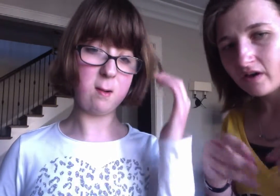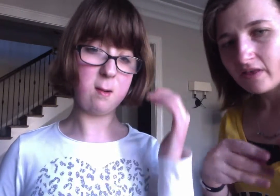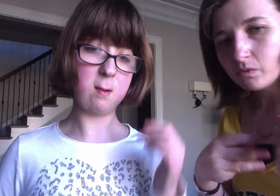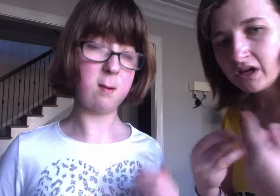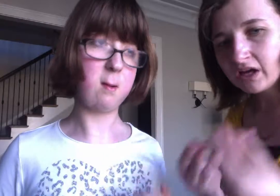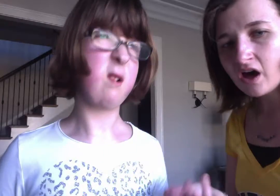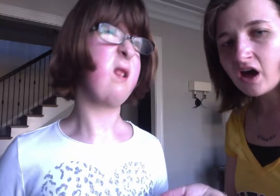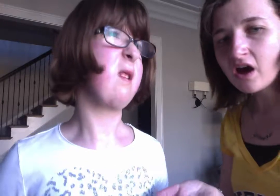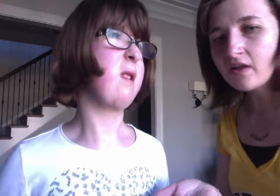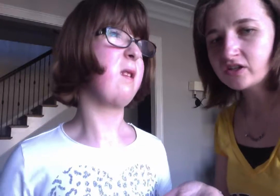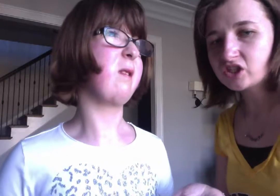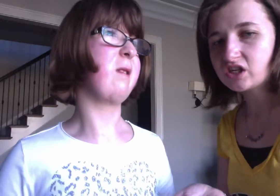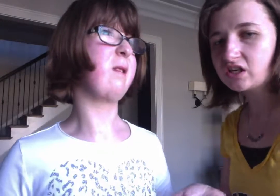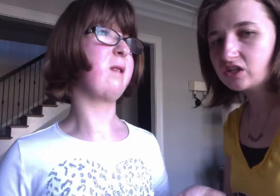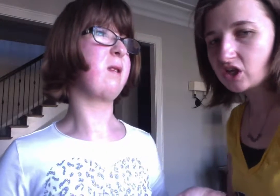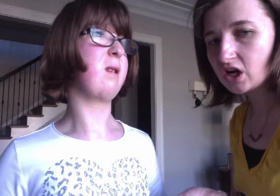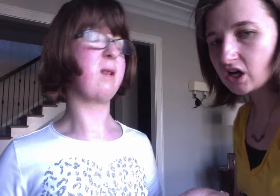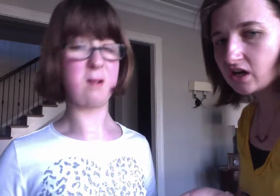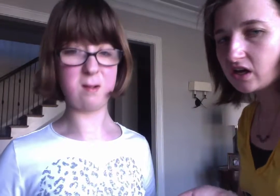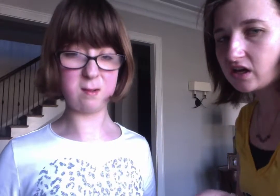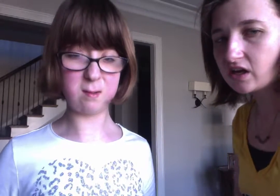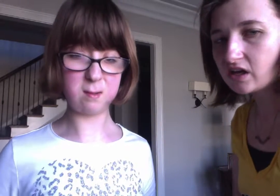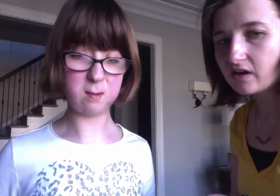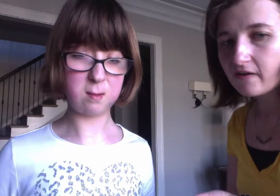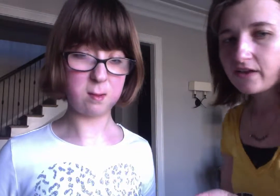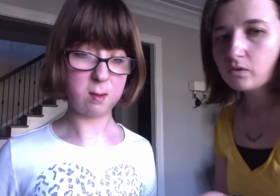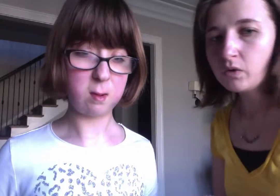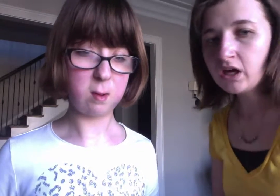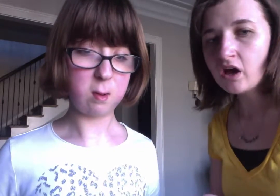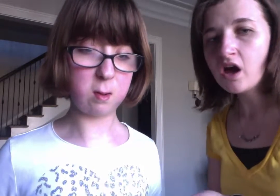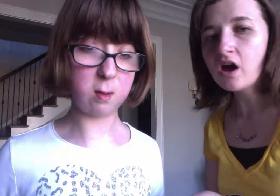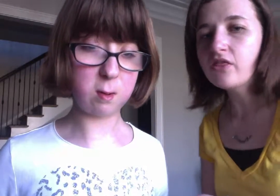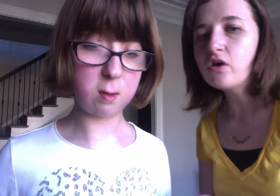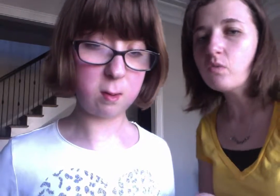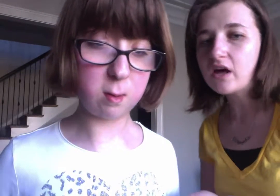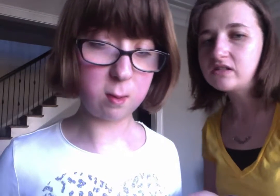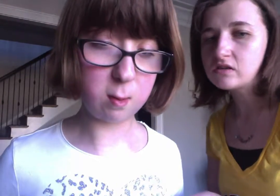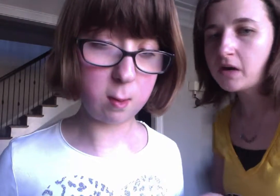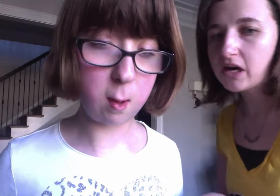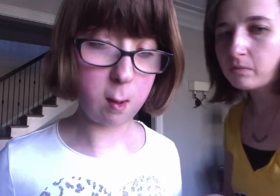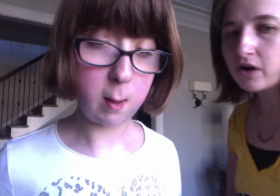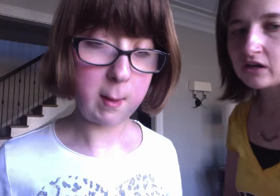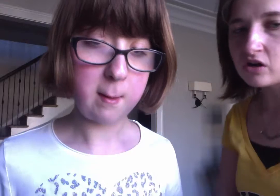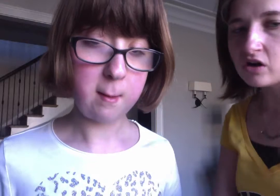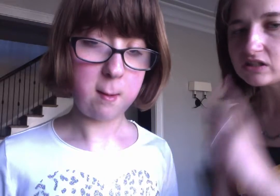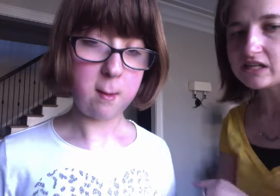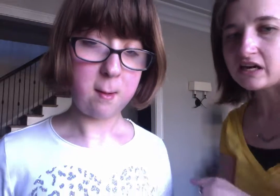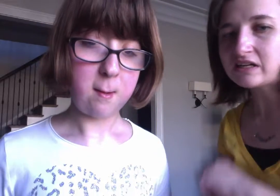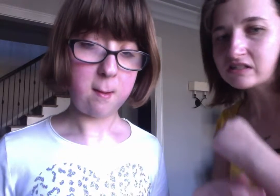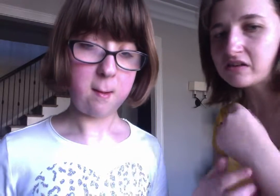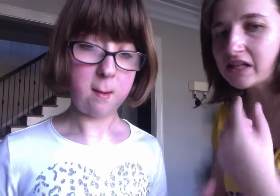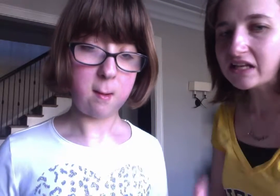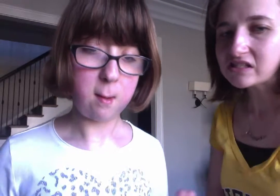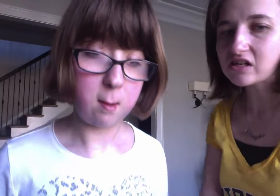world. We are the children. The ones who make a brighter day, so let's